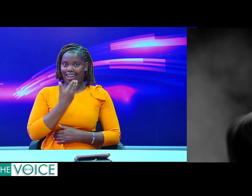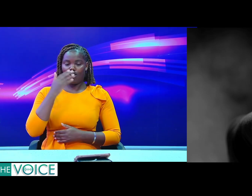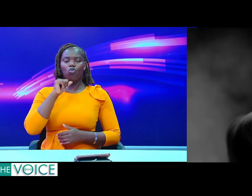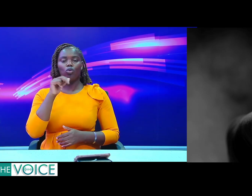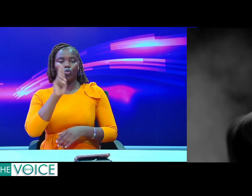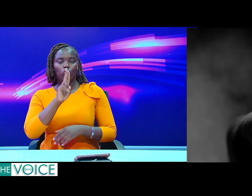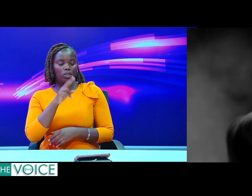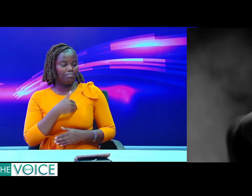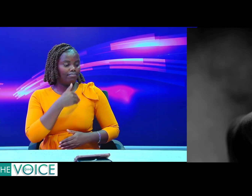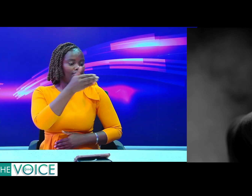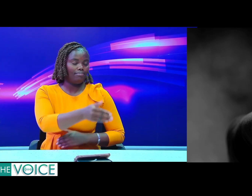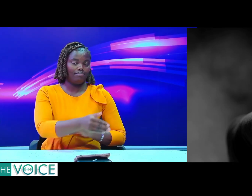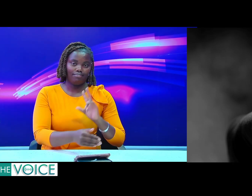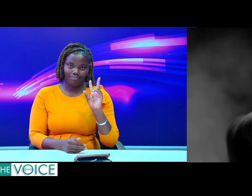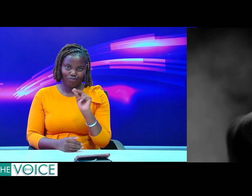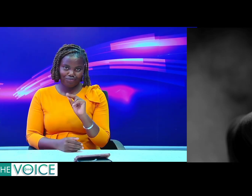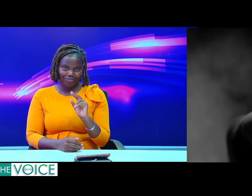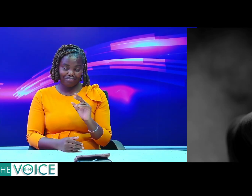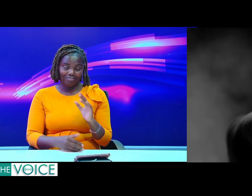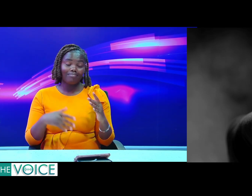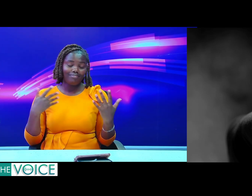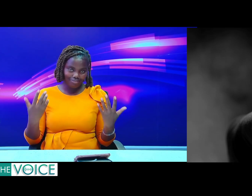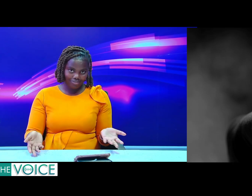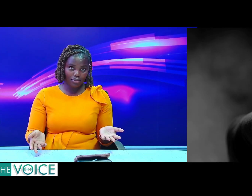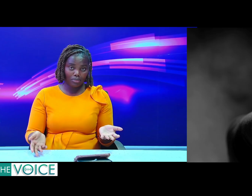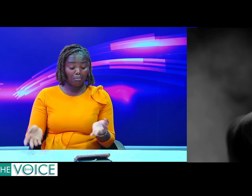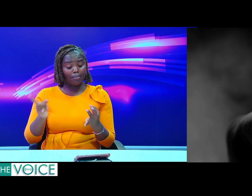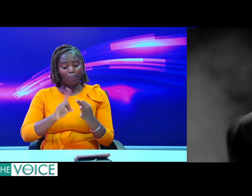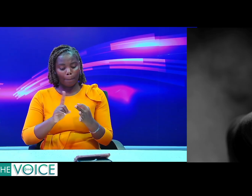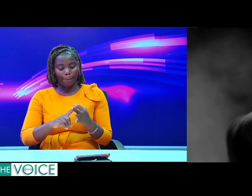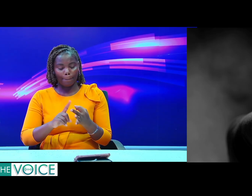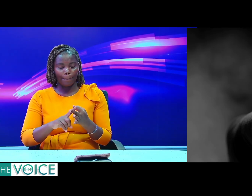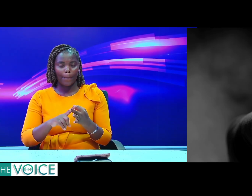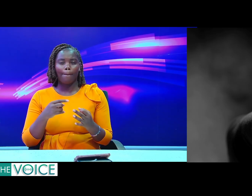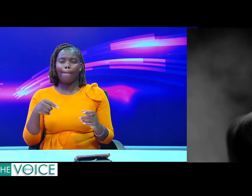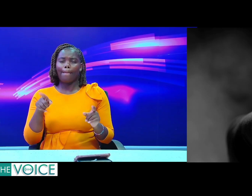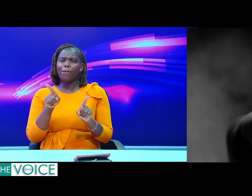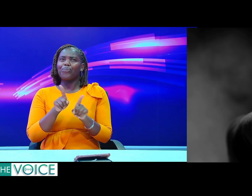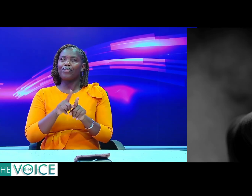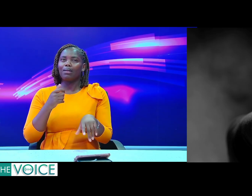disability, coming to ask for services instead of talking to a third party.